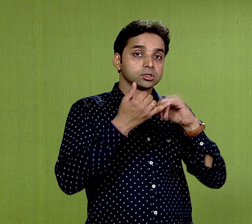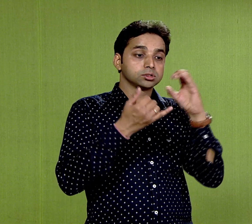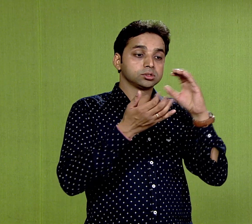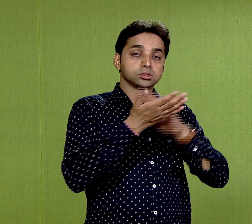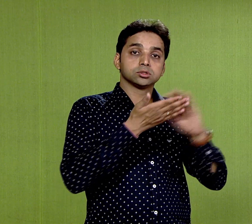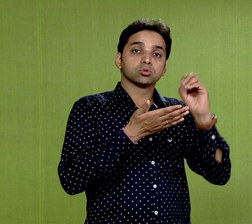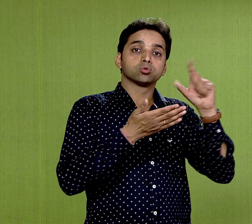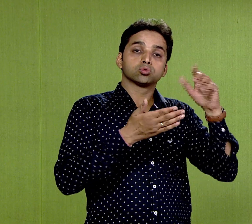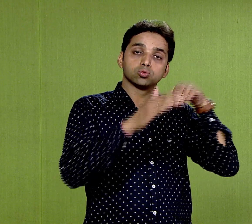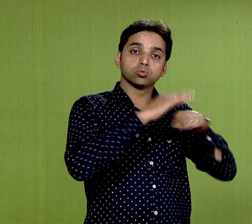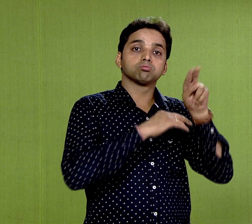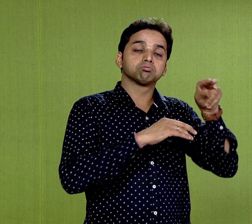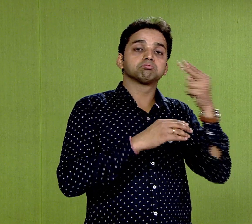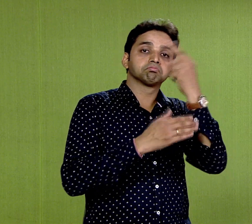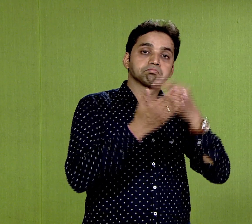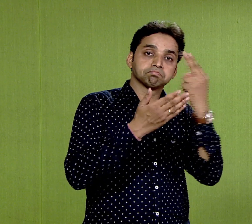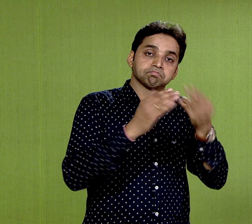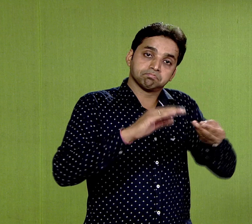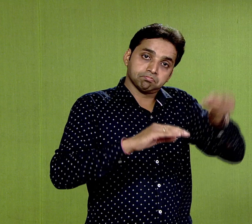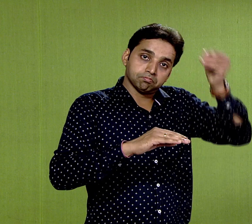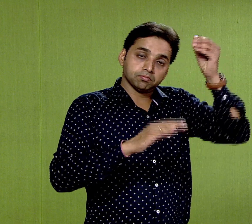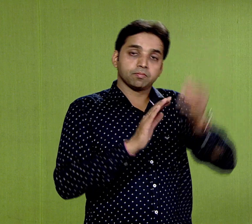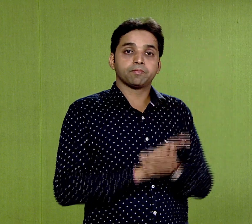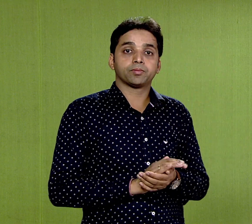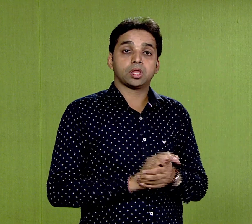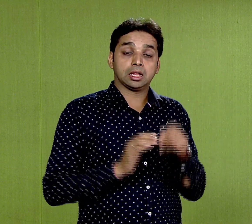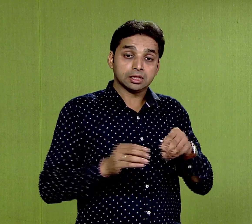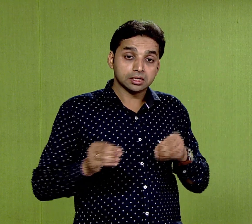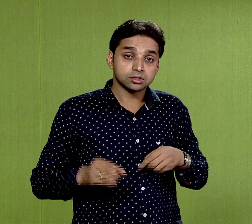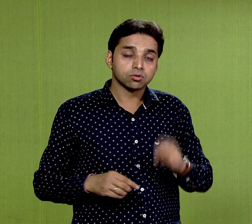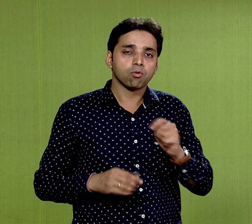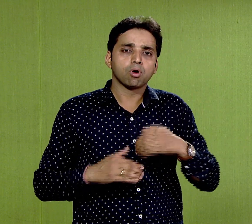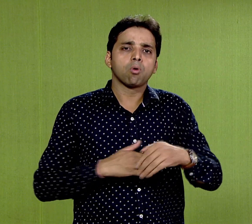These works were painted on a small surface